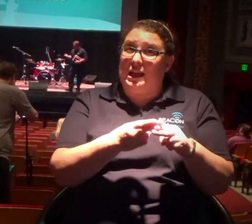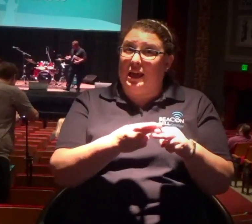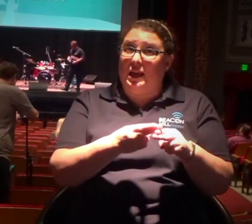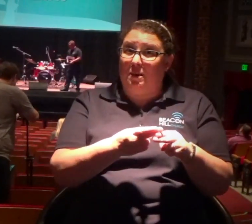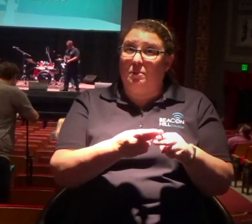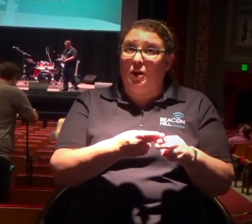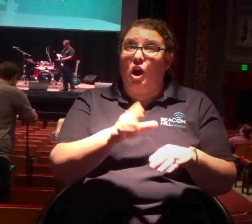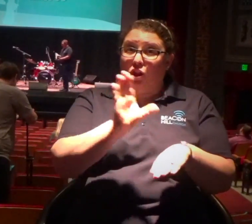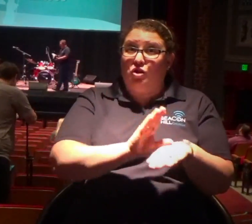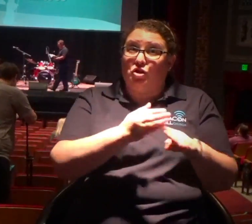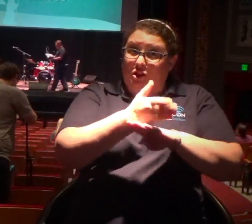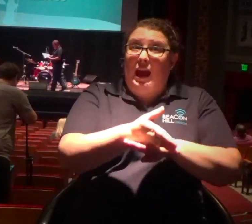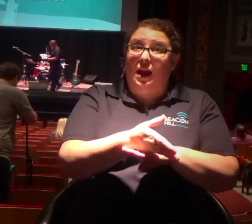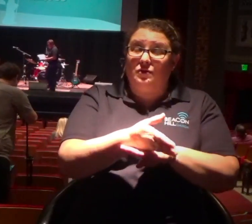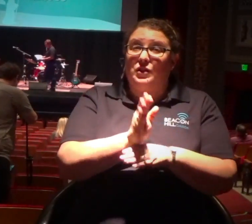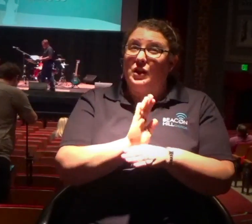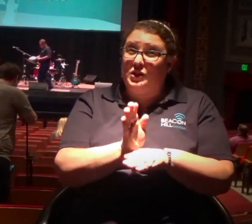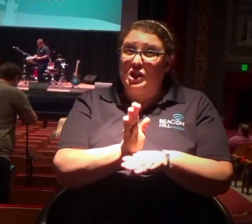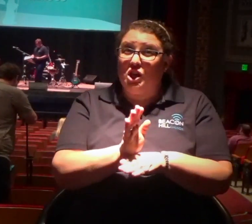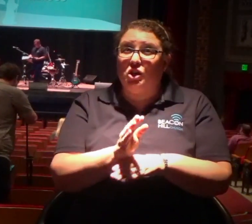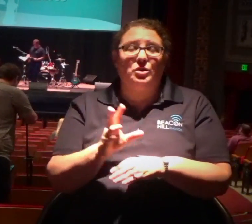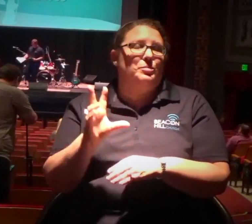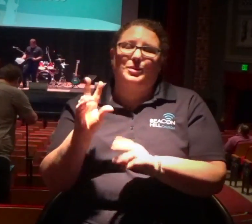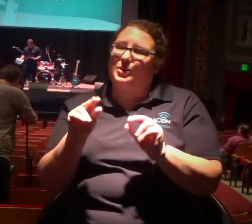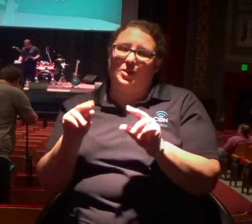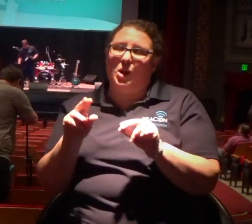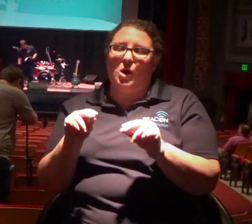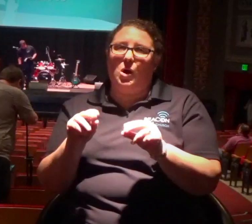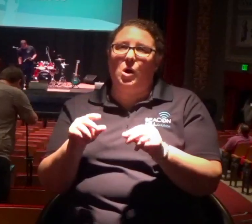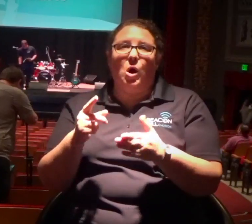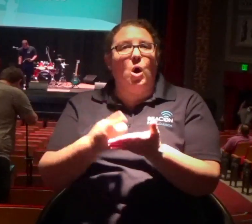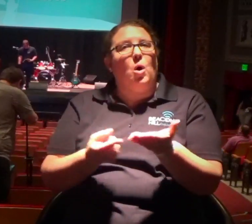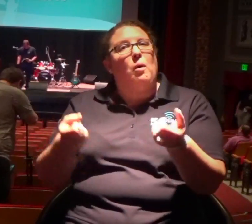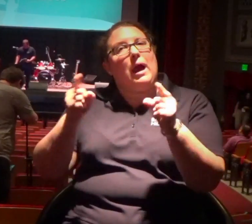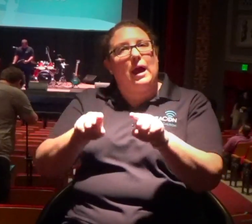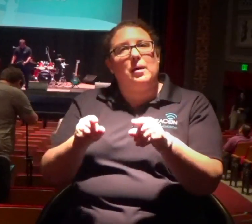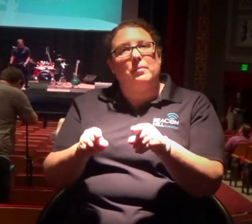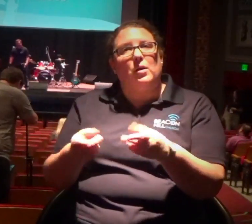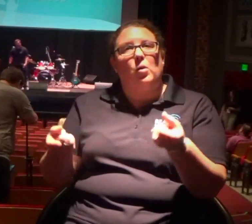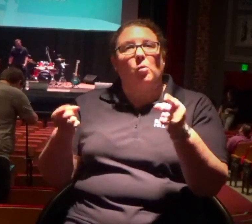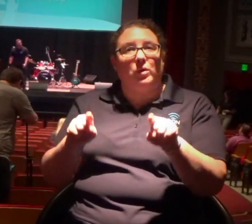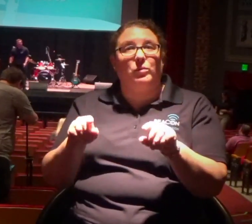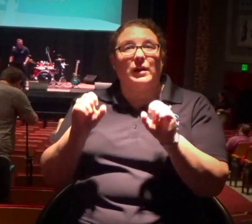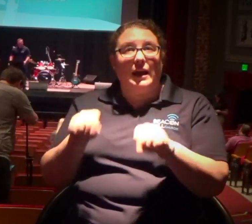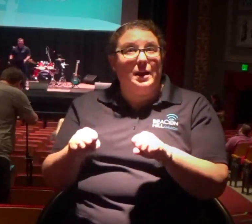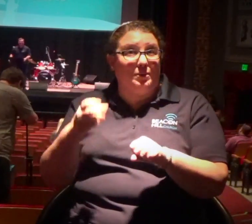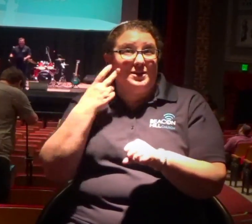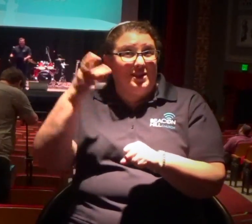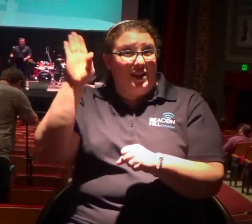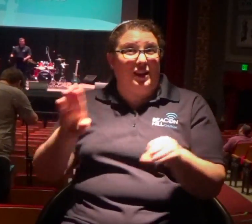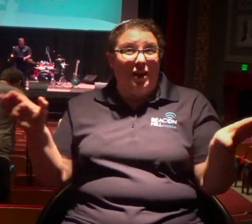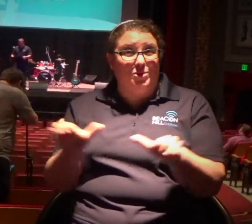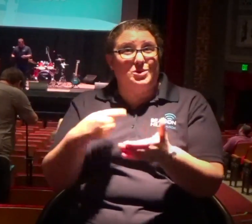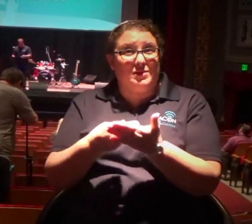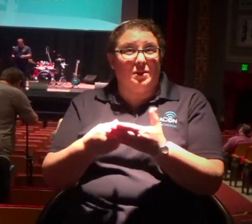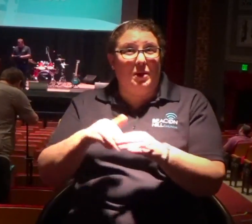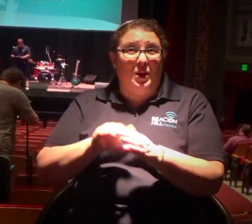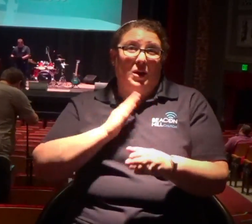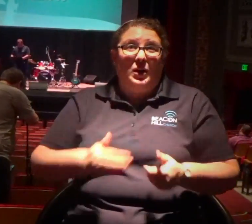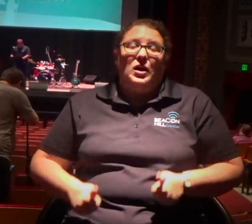do that. What happened is, when it was evident that God was doing something in our lives, that He wanted us to start something, we were